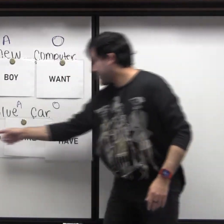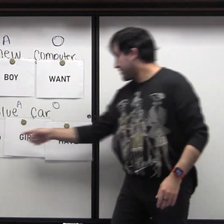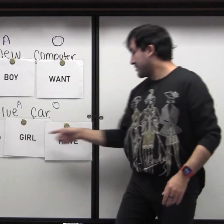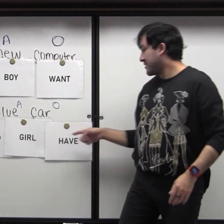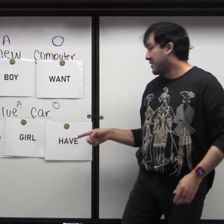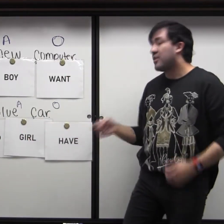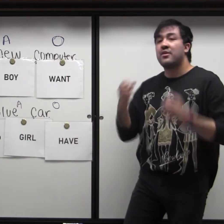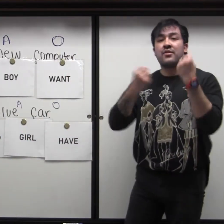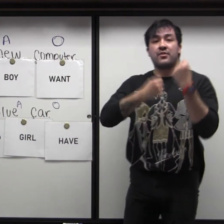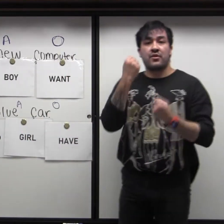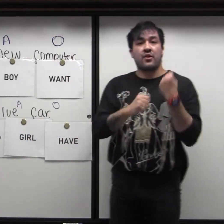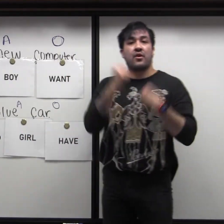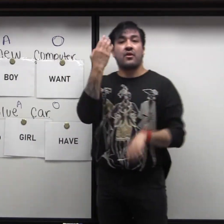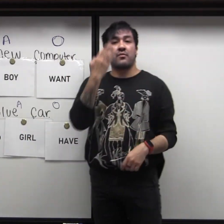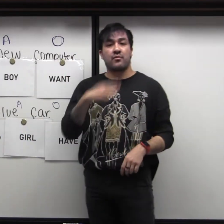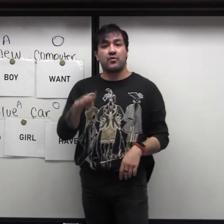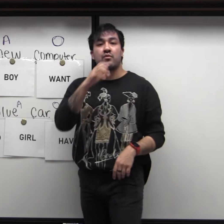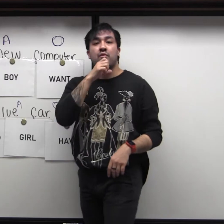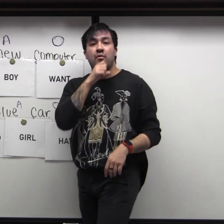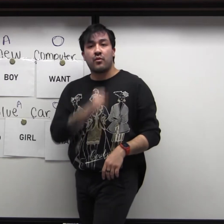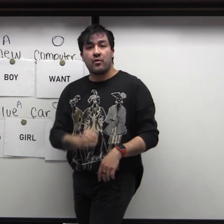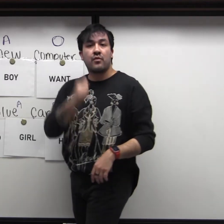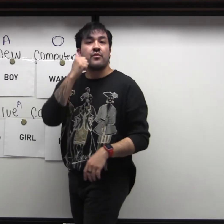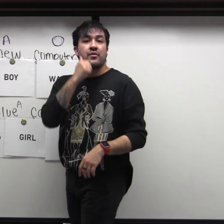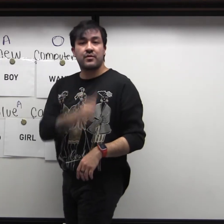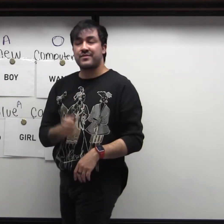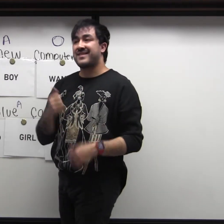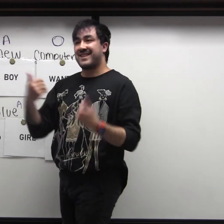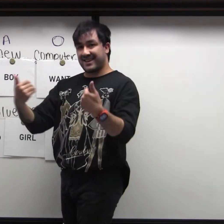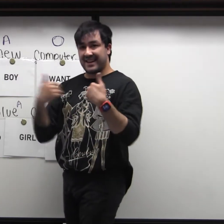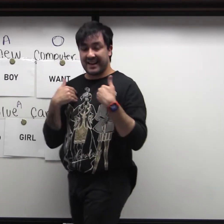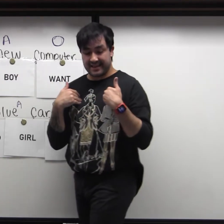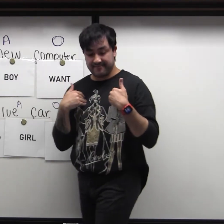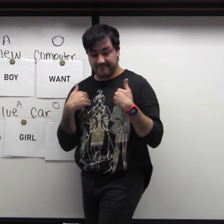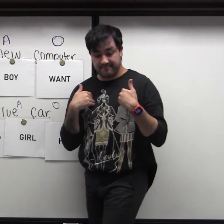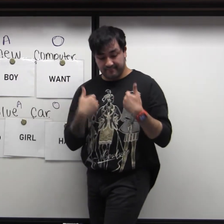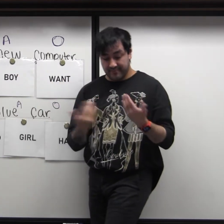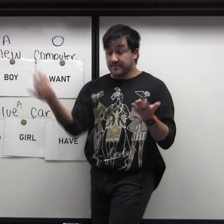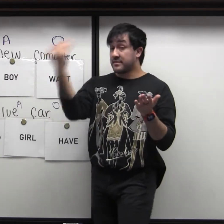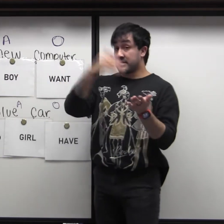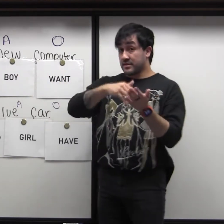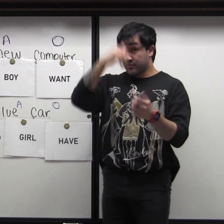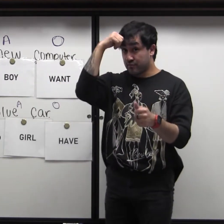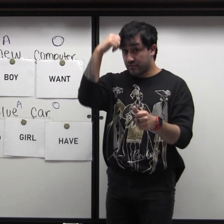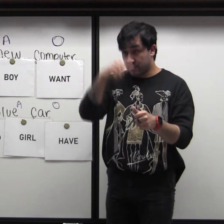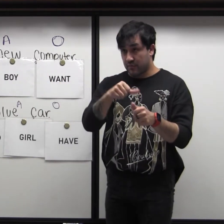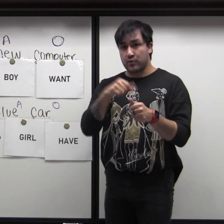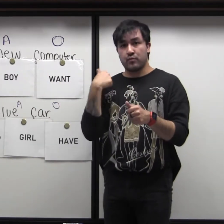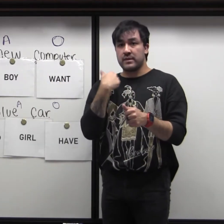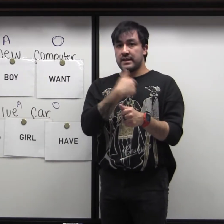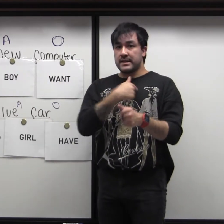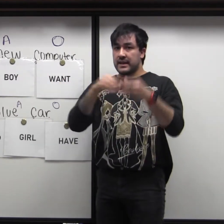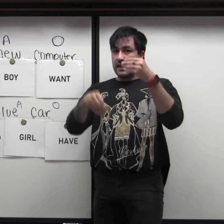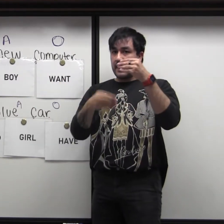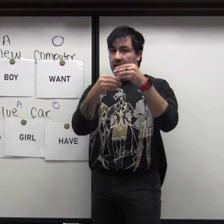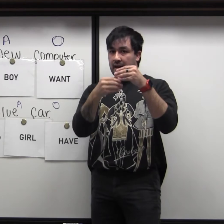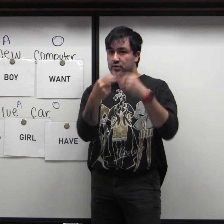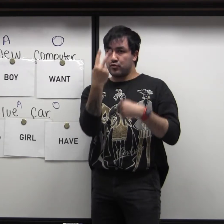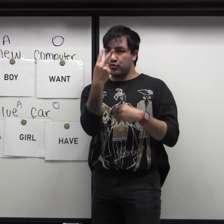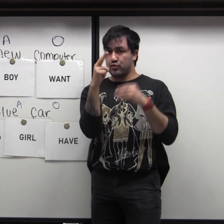Now we have our entire sentence. Car, blue, old, the girl has it. So again, if you remember, we can